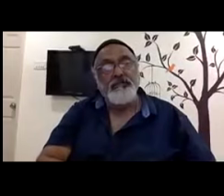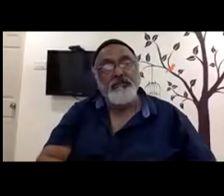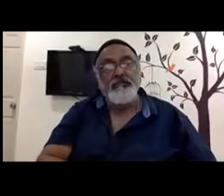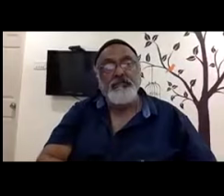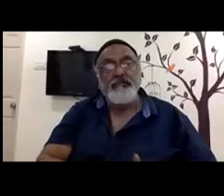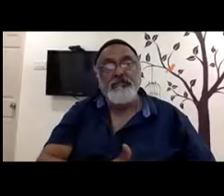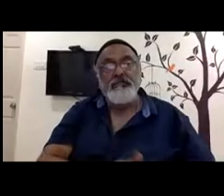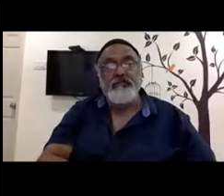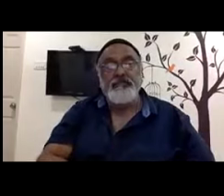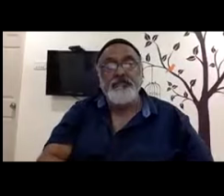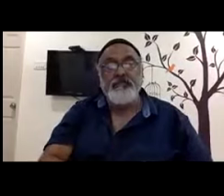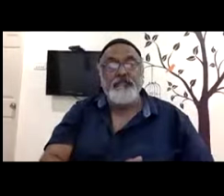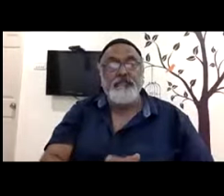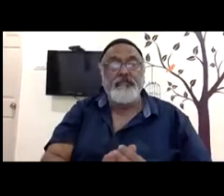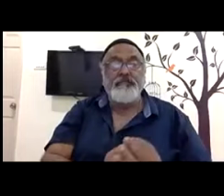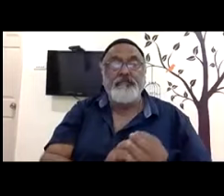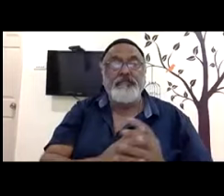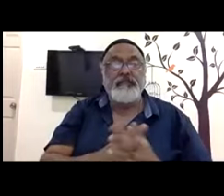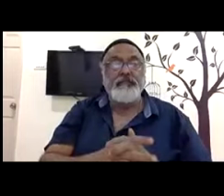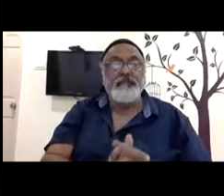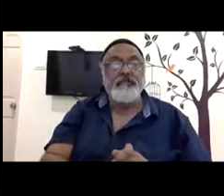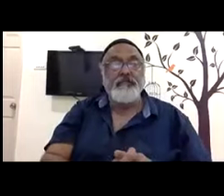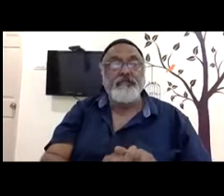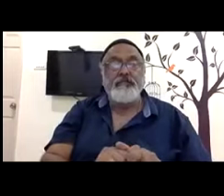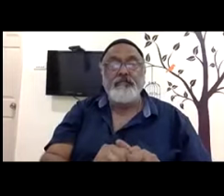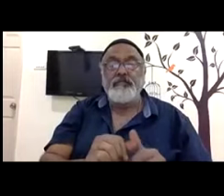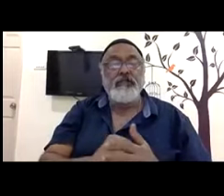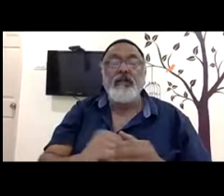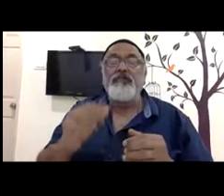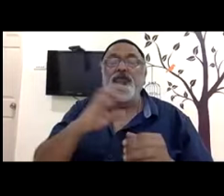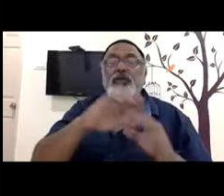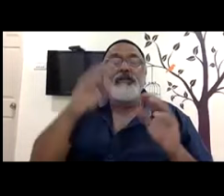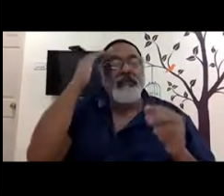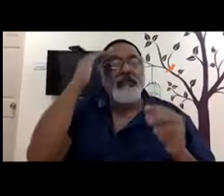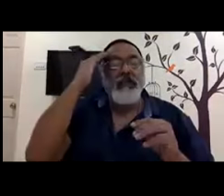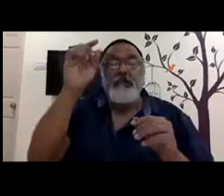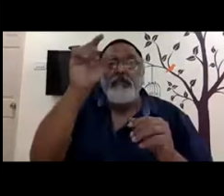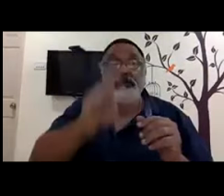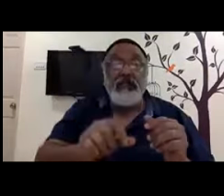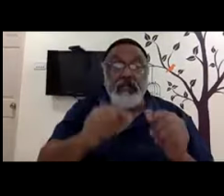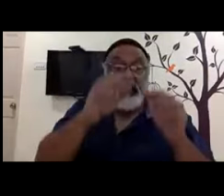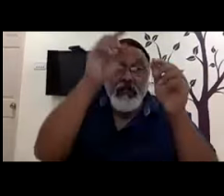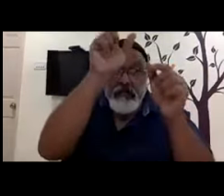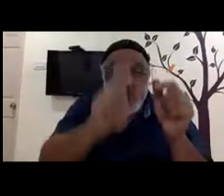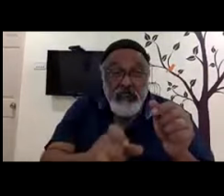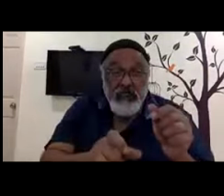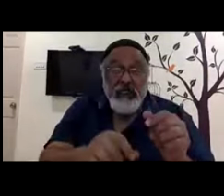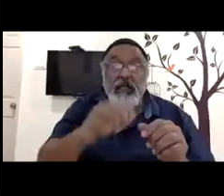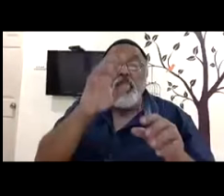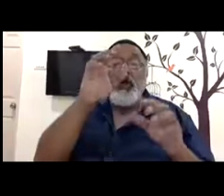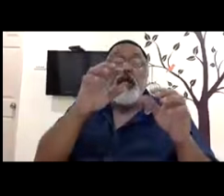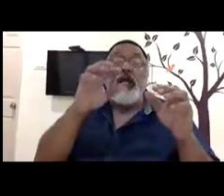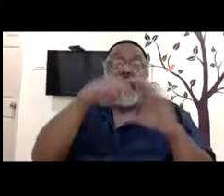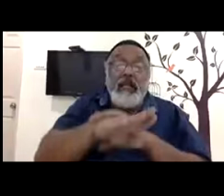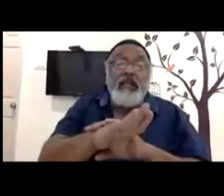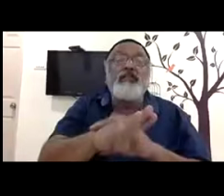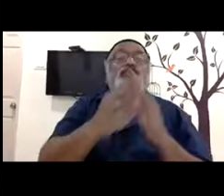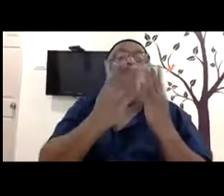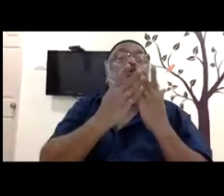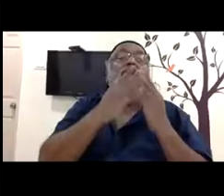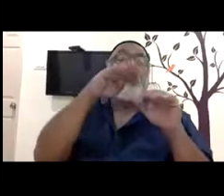not the individual. I'm not concerned about the individual participant. I'm concerned about the role of the individual participant in that